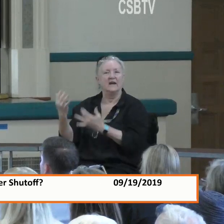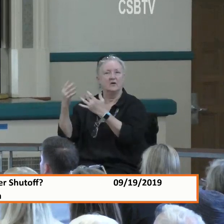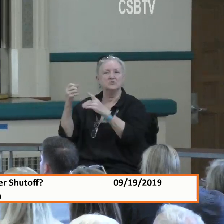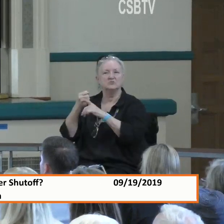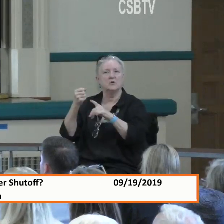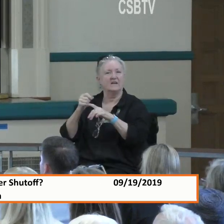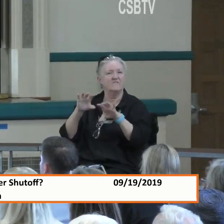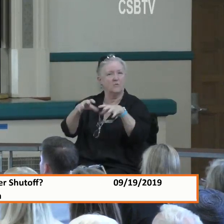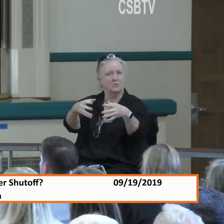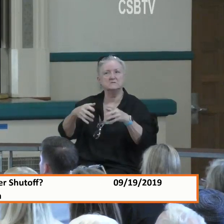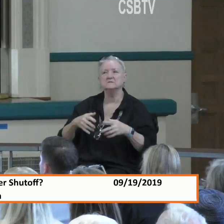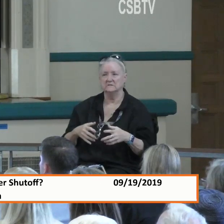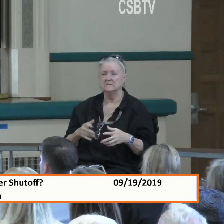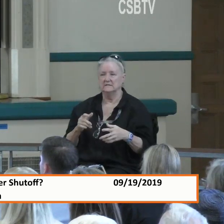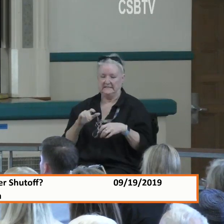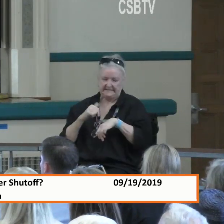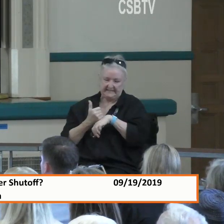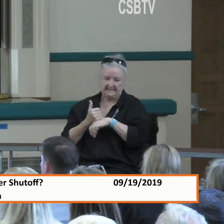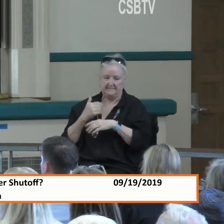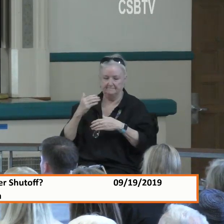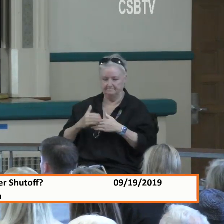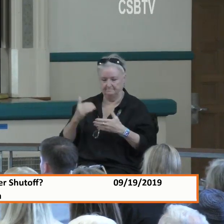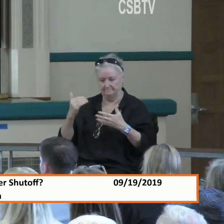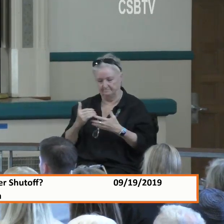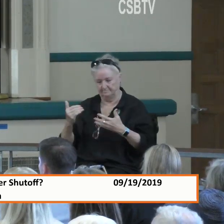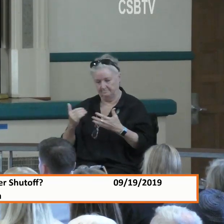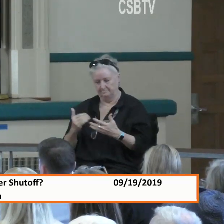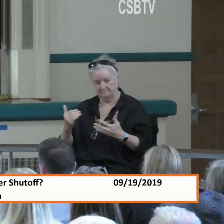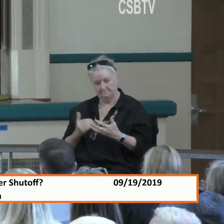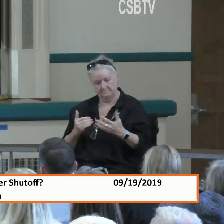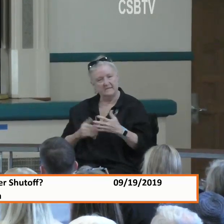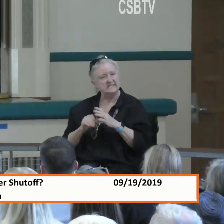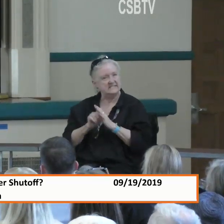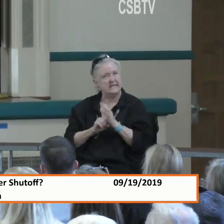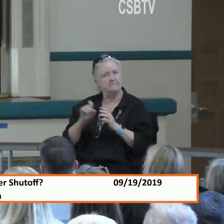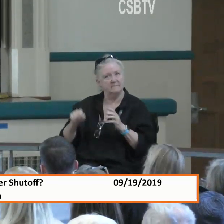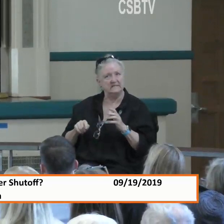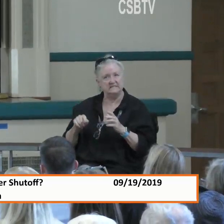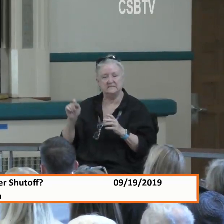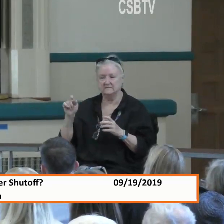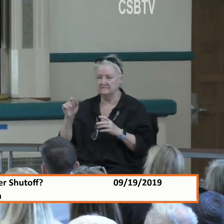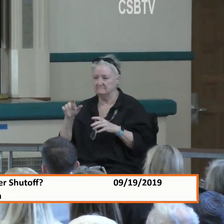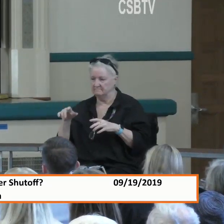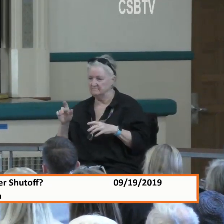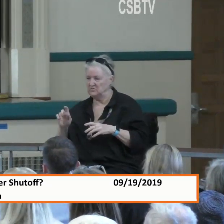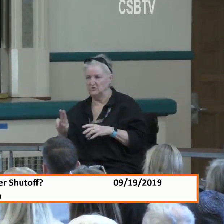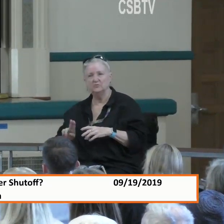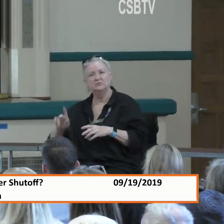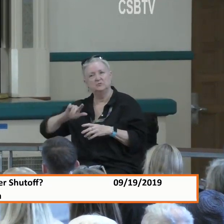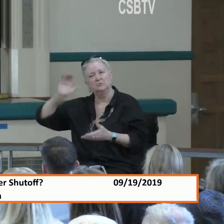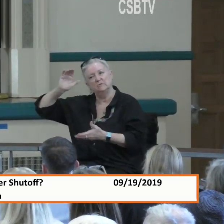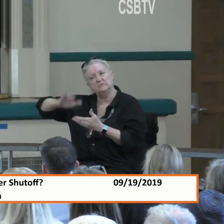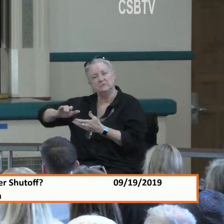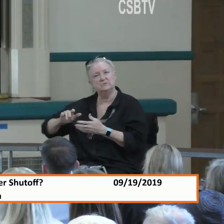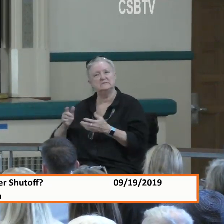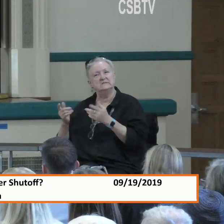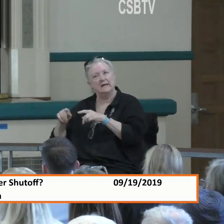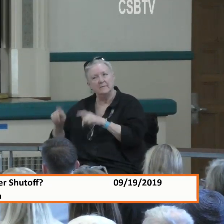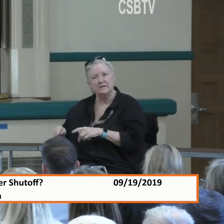force issued a report that sets out steps the state must take to reduce the incidence and severity of wildfires.